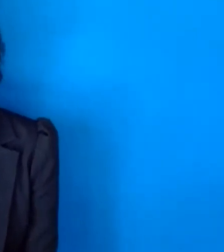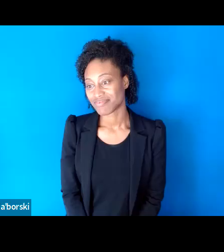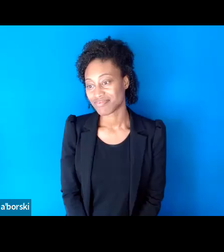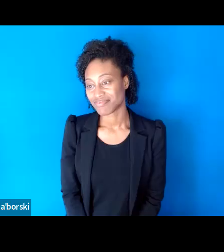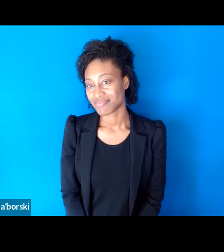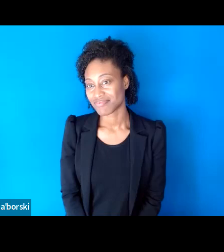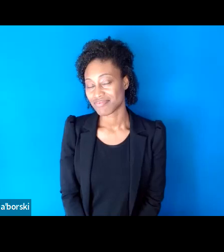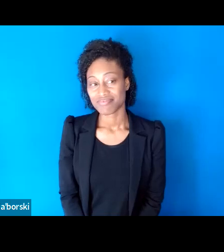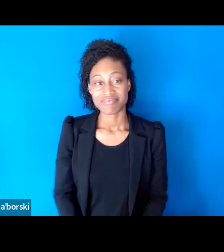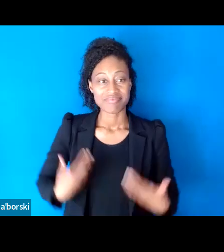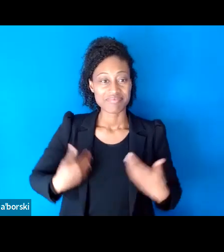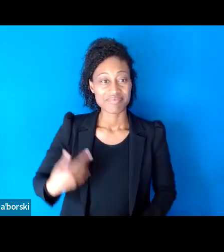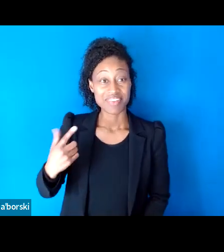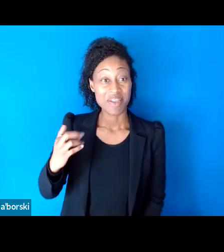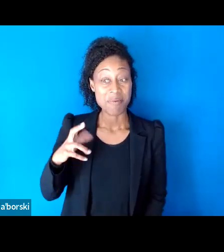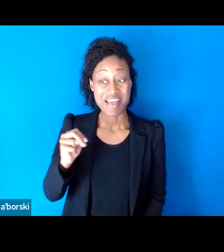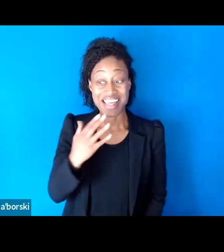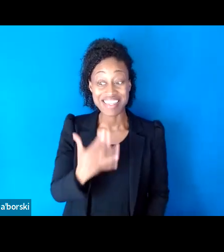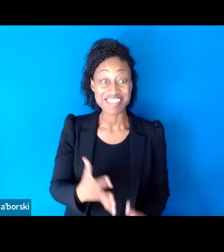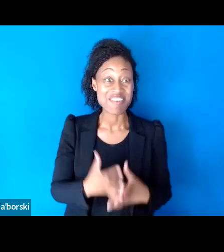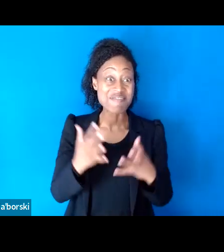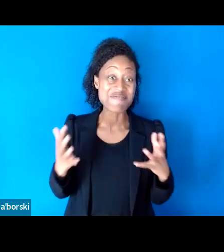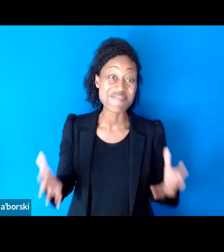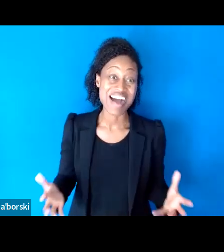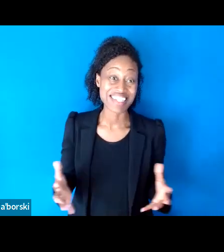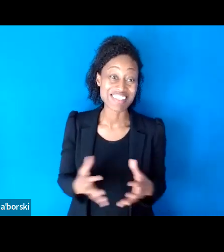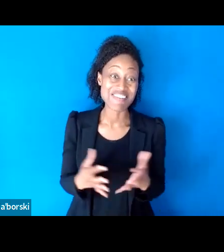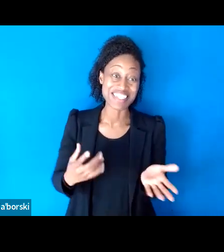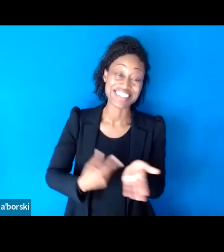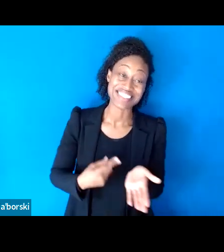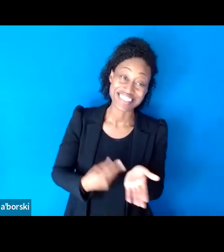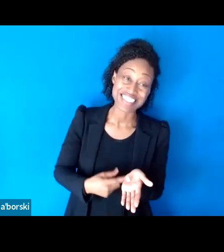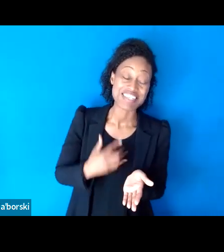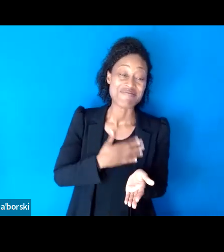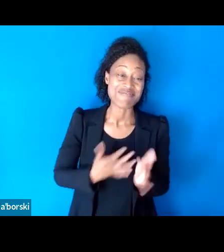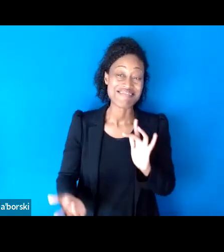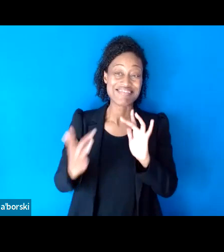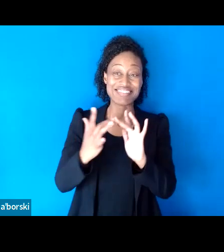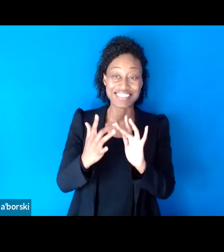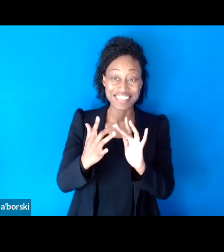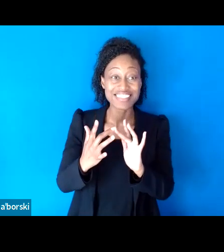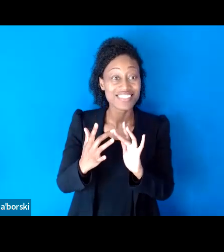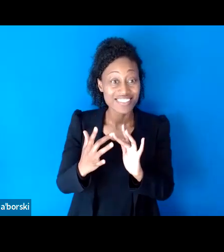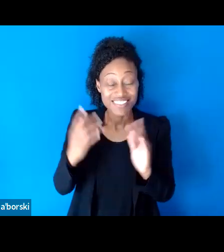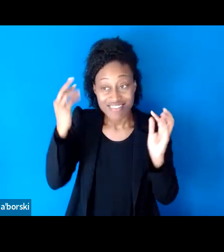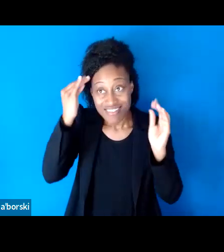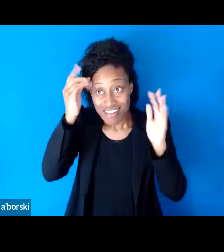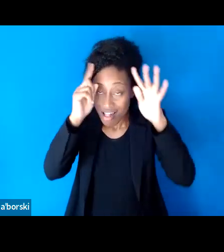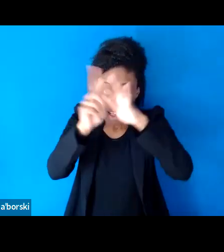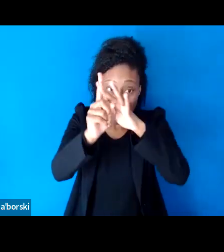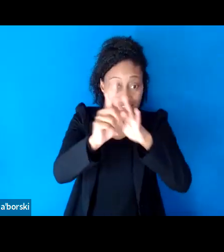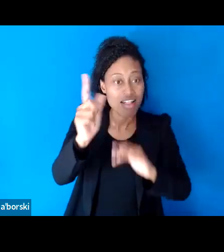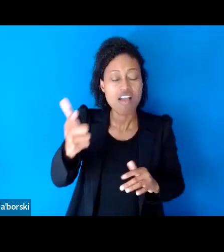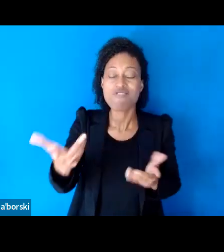This is Herman. Thank you all so much. There was so much to talk about. Reach out to us as any of these thoughts bubble and you